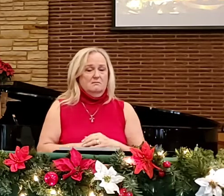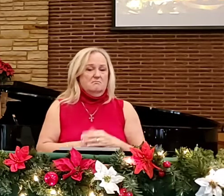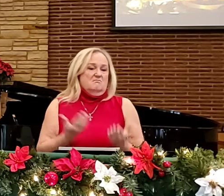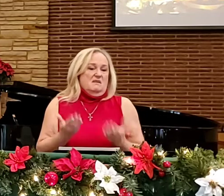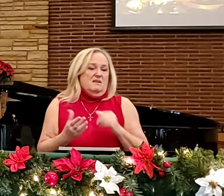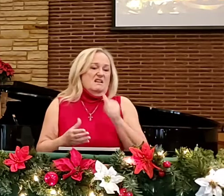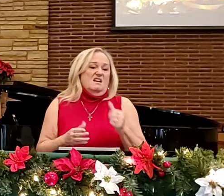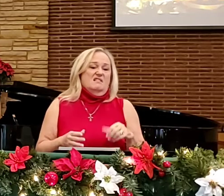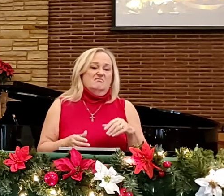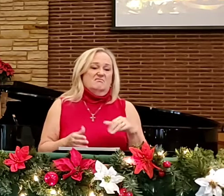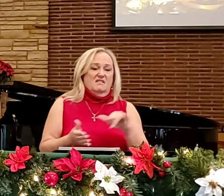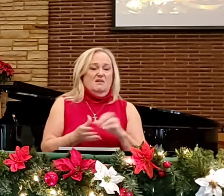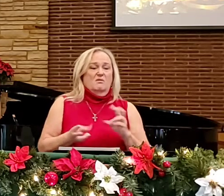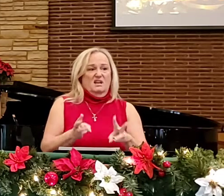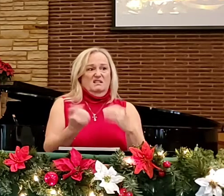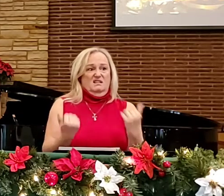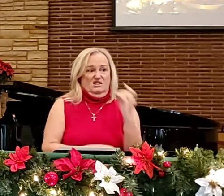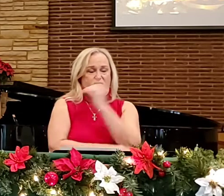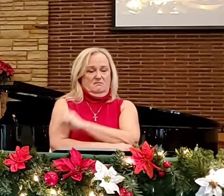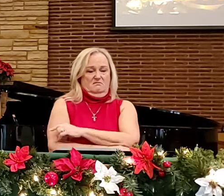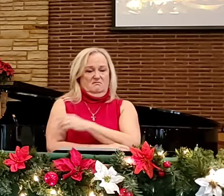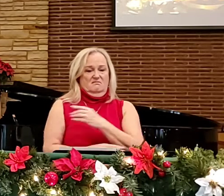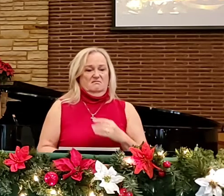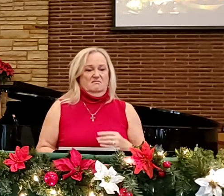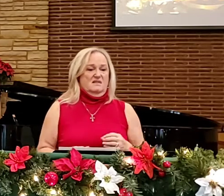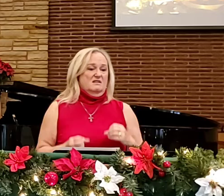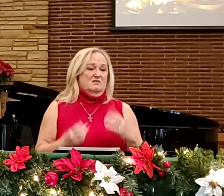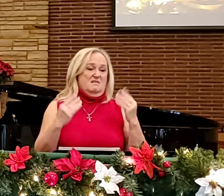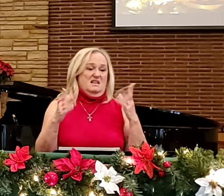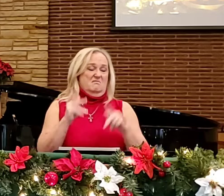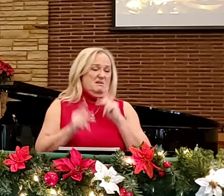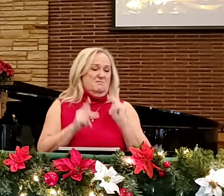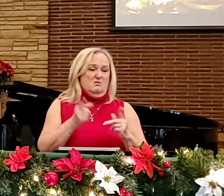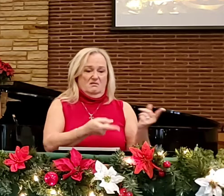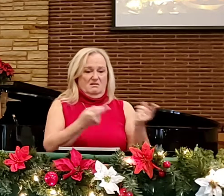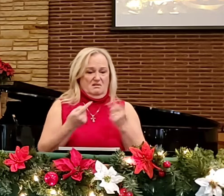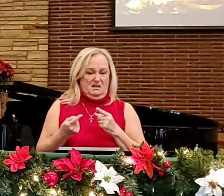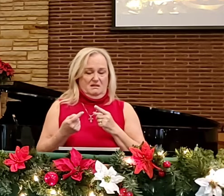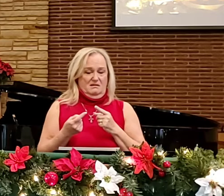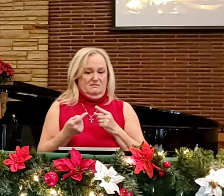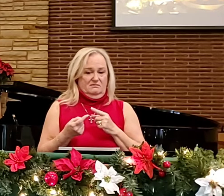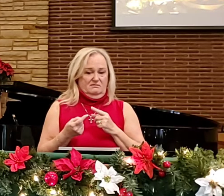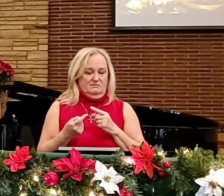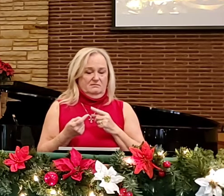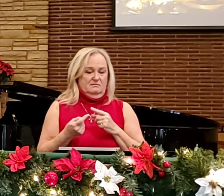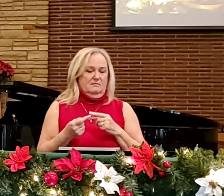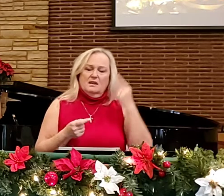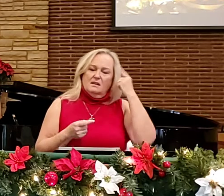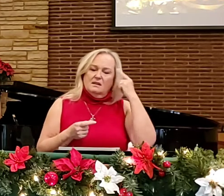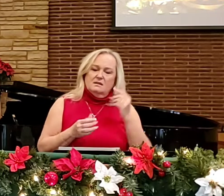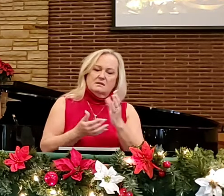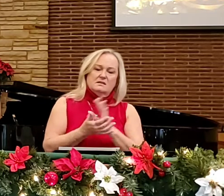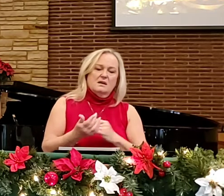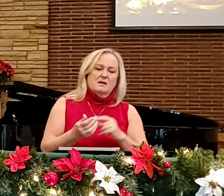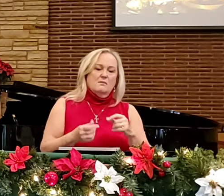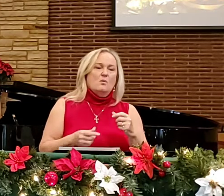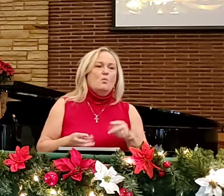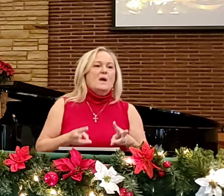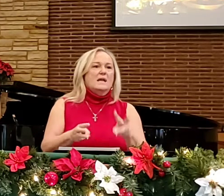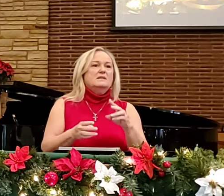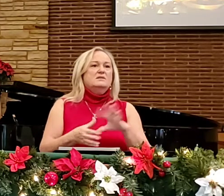Might not be that way this year, huh? Might not be quite so many people coming. I think in some ways the story of